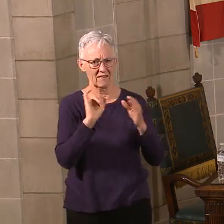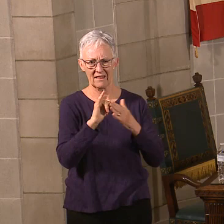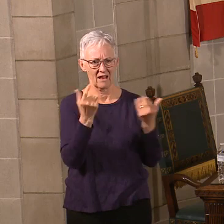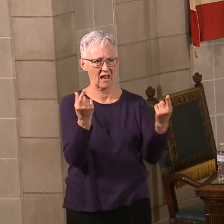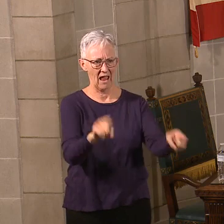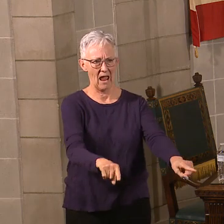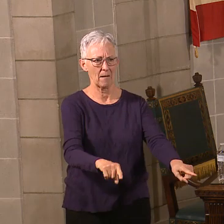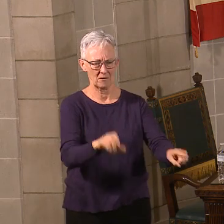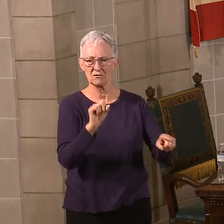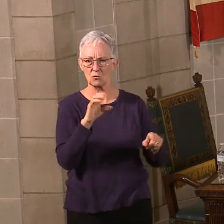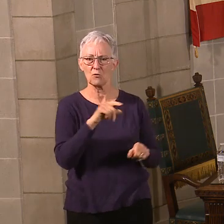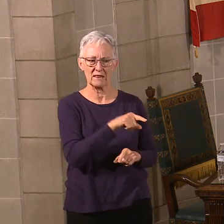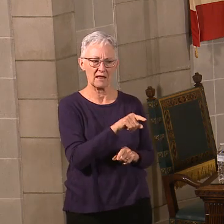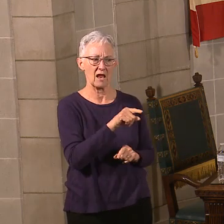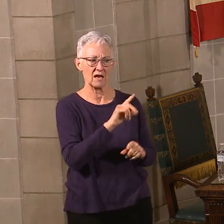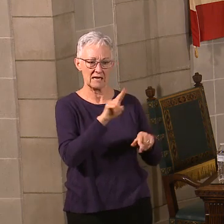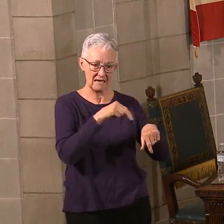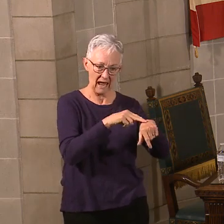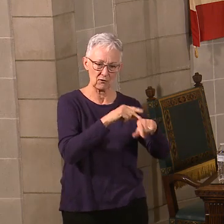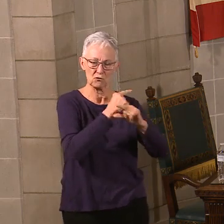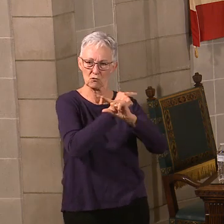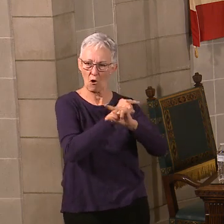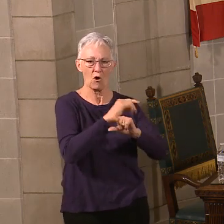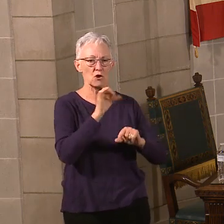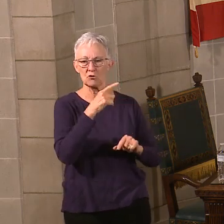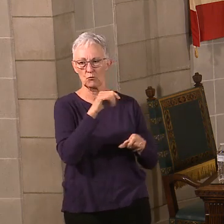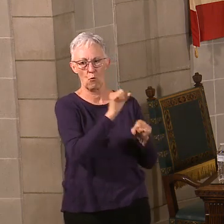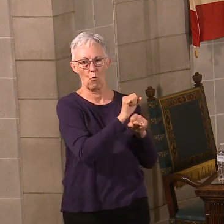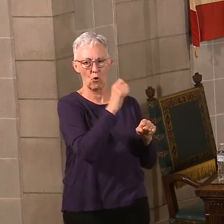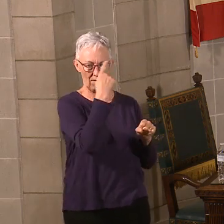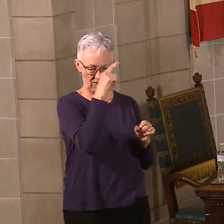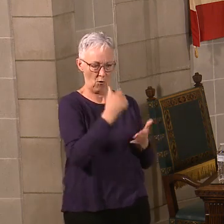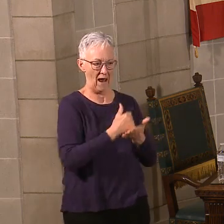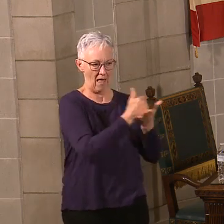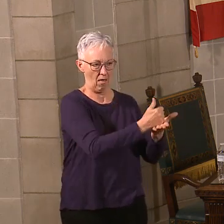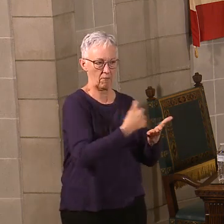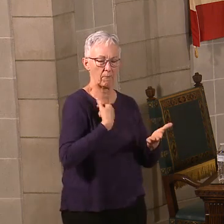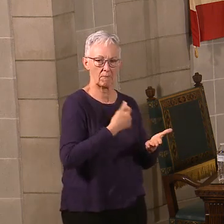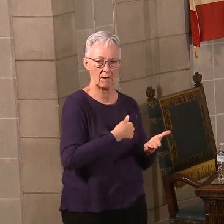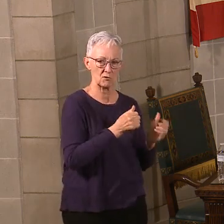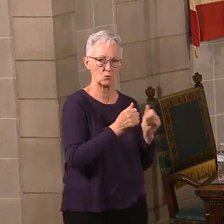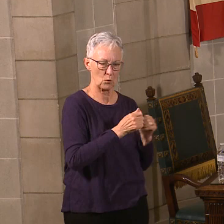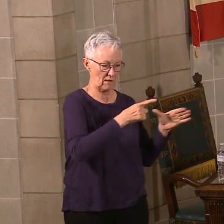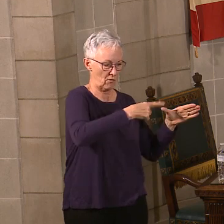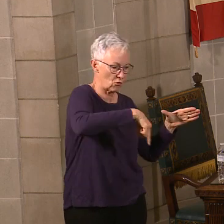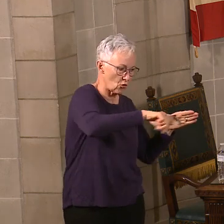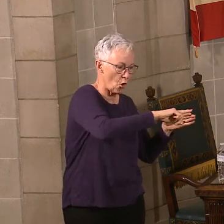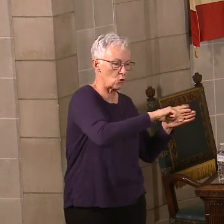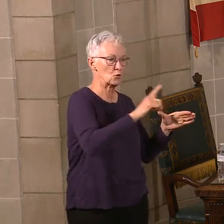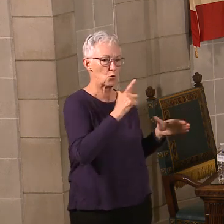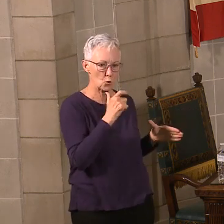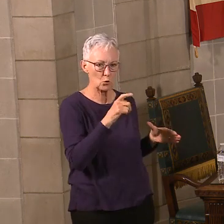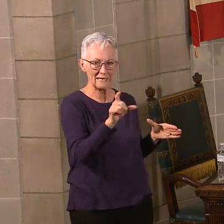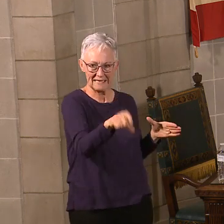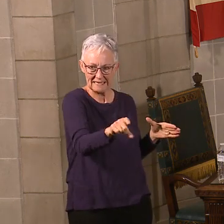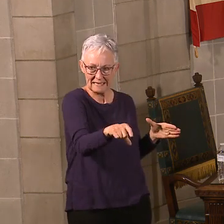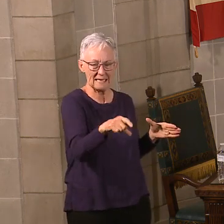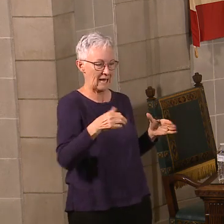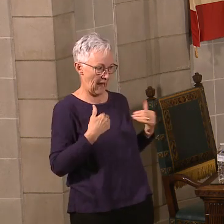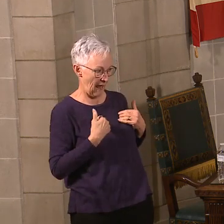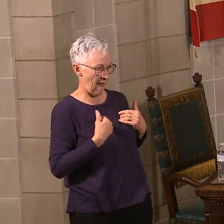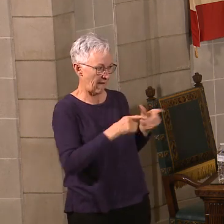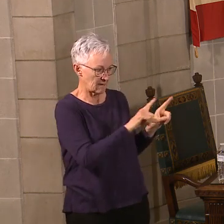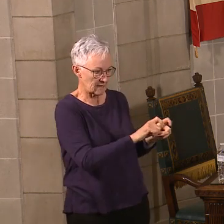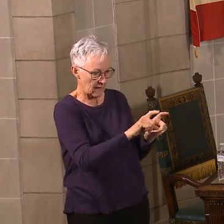those rumors. Also, despite the fact that we have this emergency going on, the census is still going forward, and we're